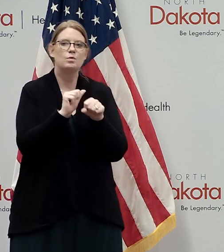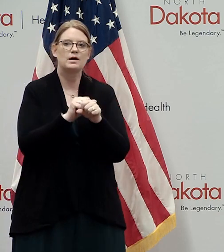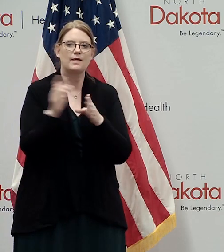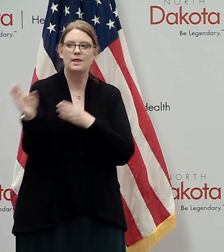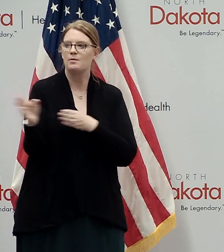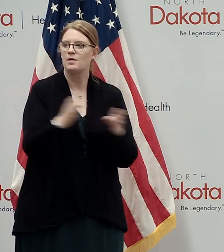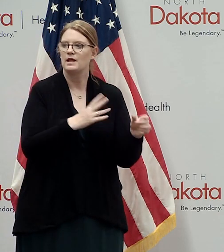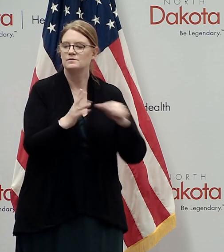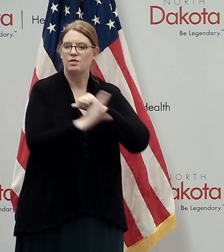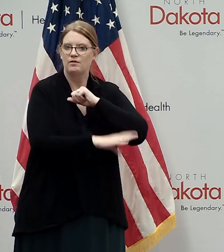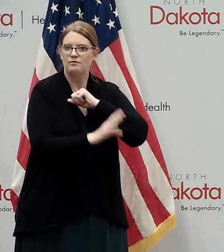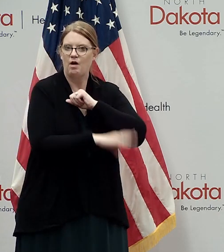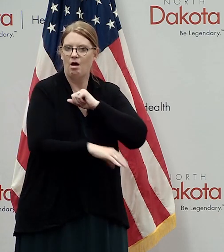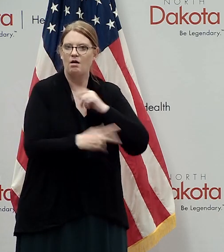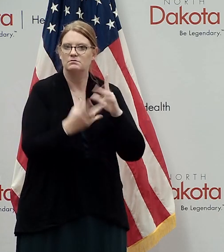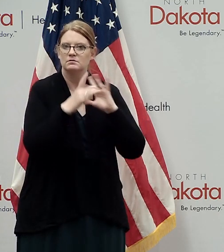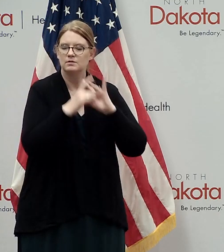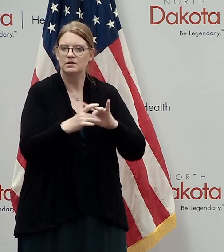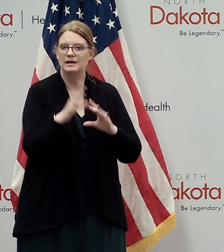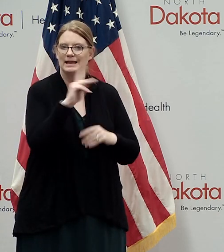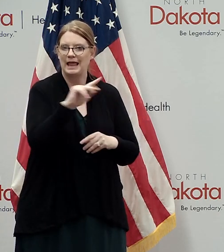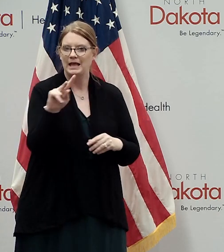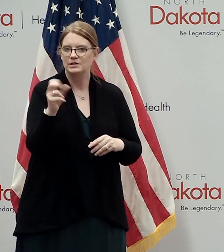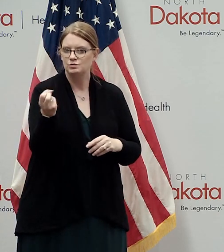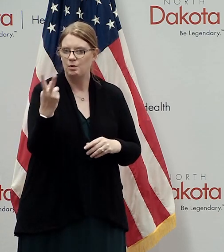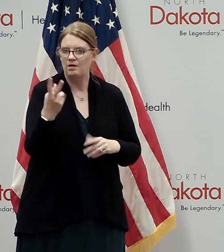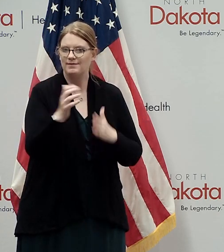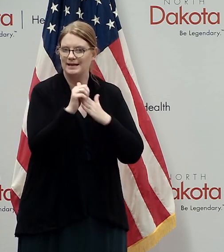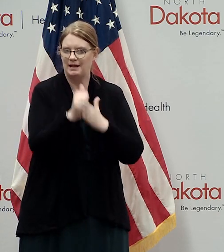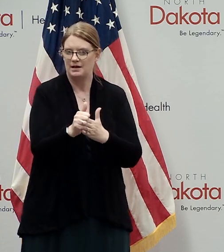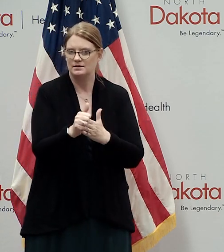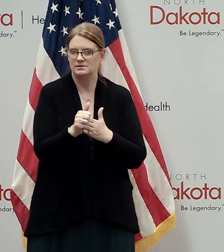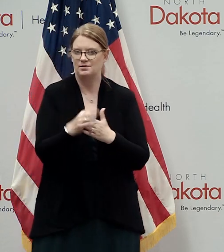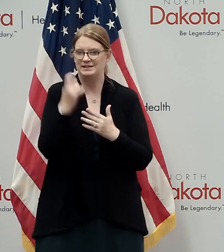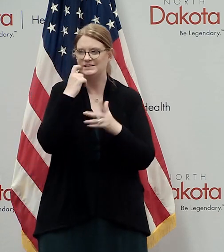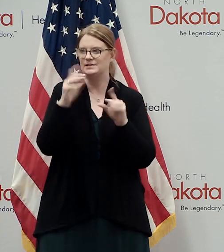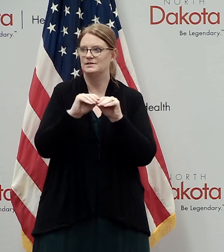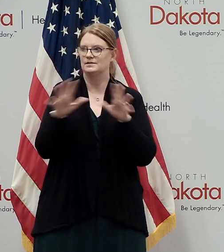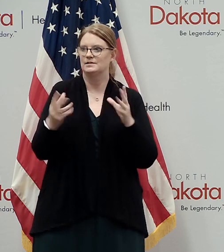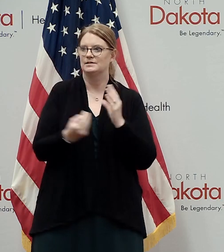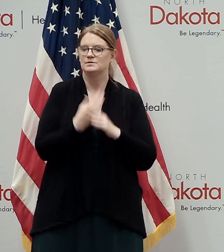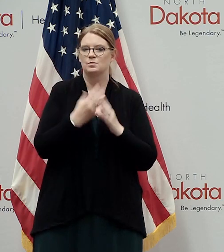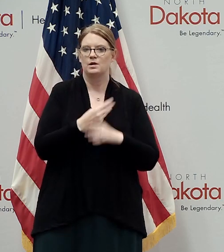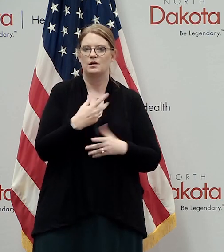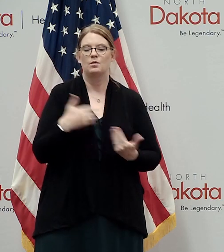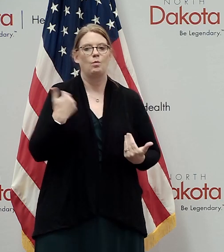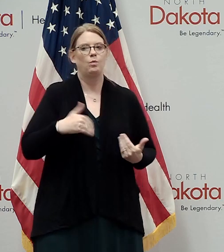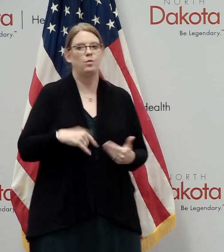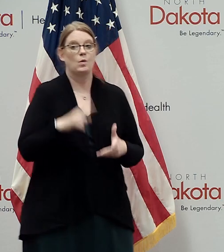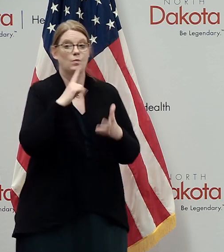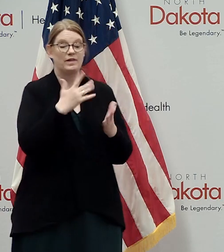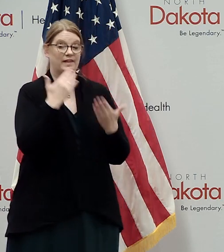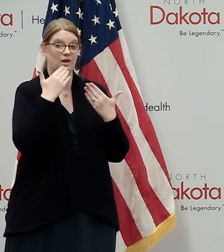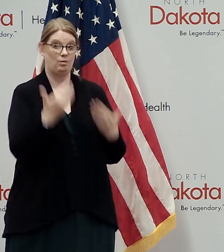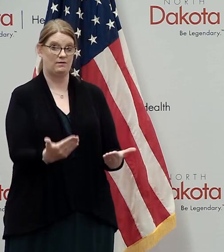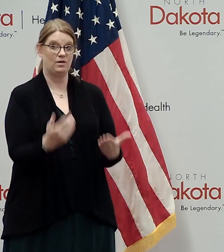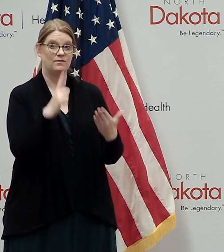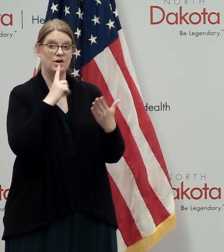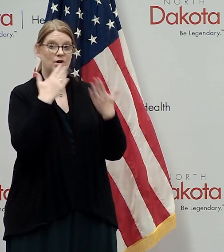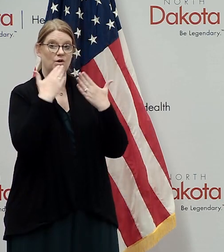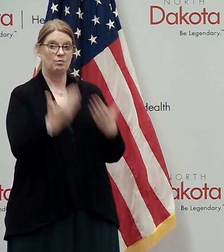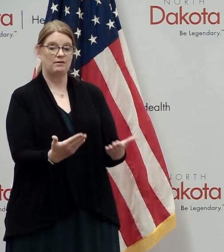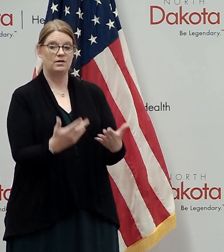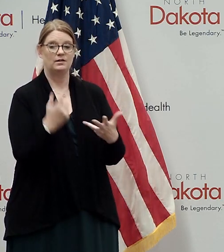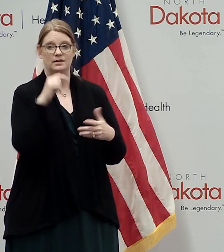plans for the fall based on K-12 guidance released this spring. And we are very, very grateful to those school districts that did that. As